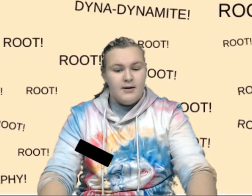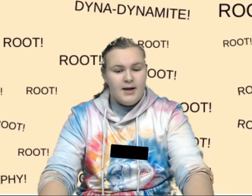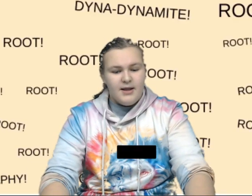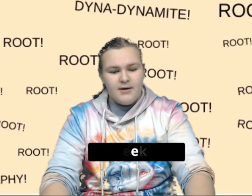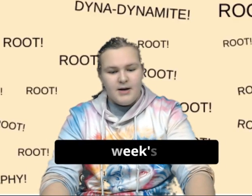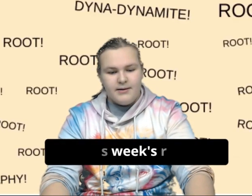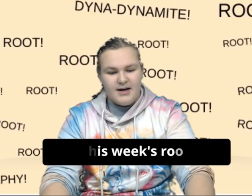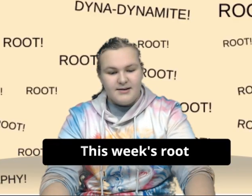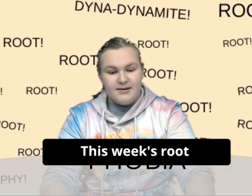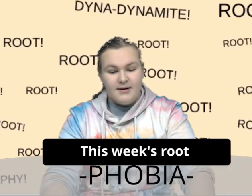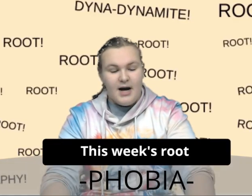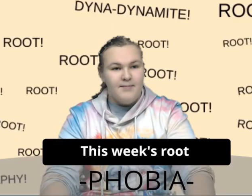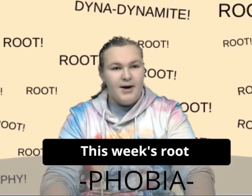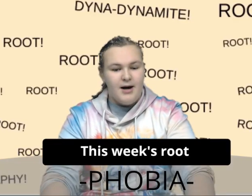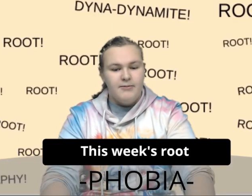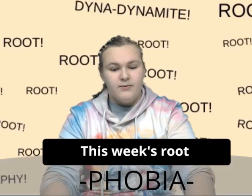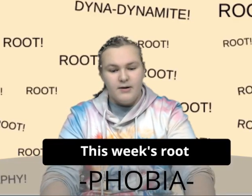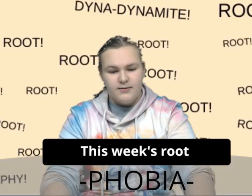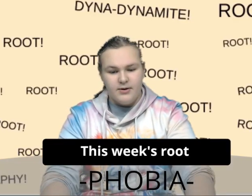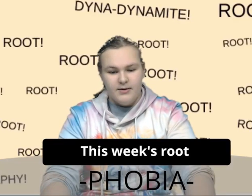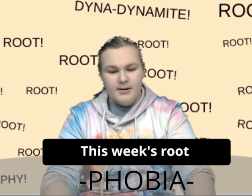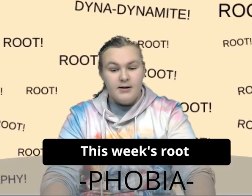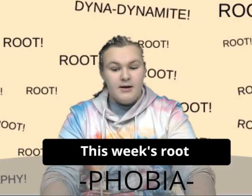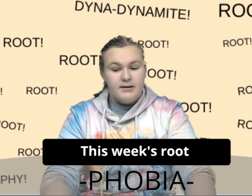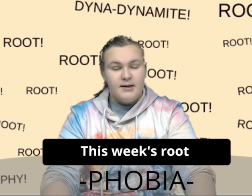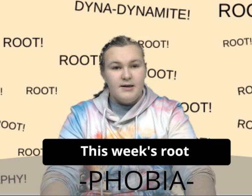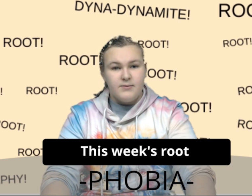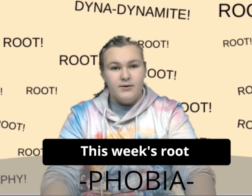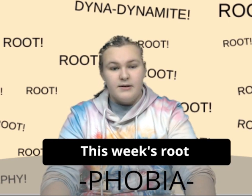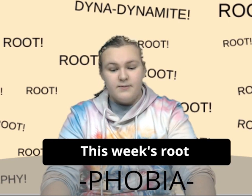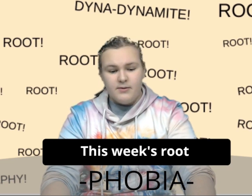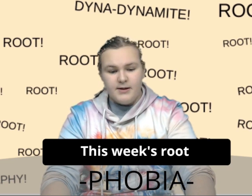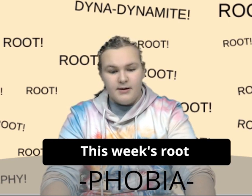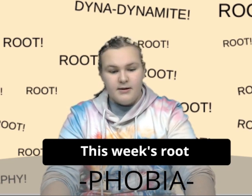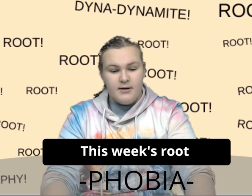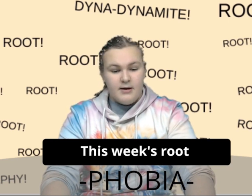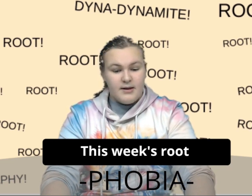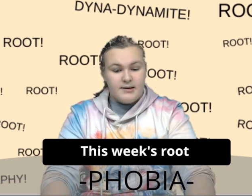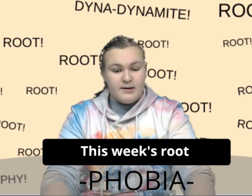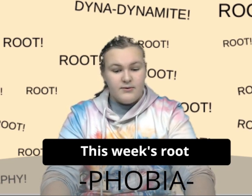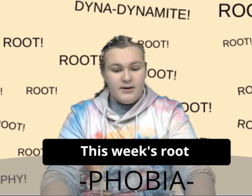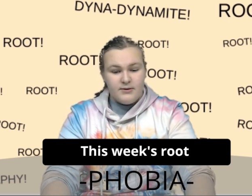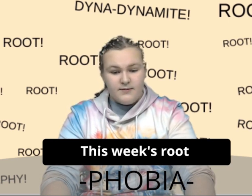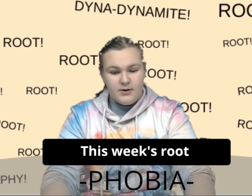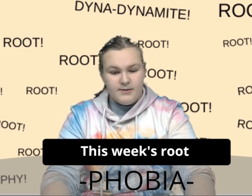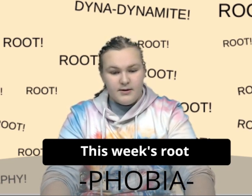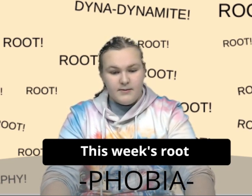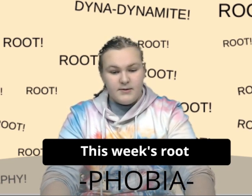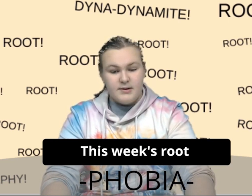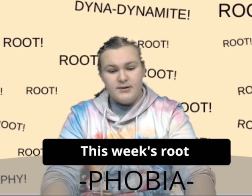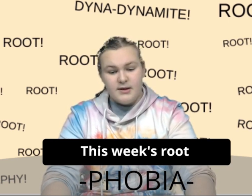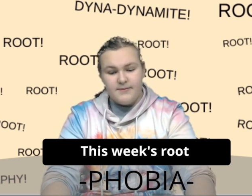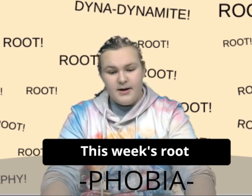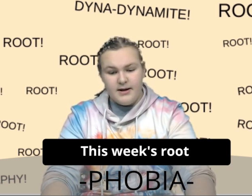Hey there, Bobcats. I'm Bob with Root. Today's root is phobia, like situational phobia, such as